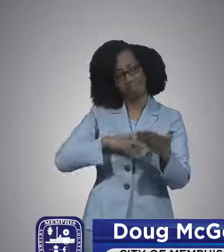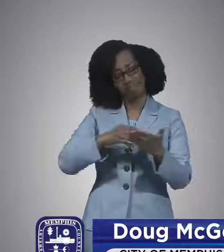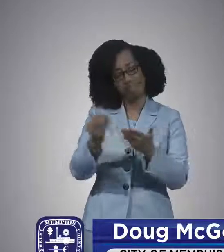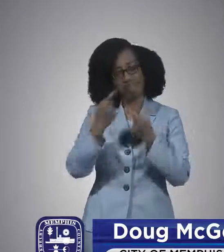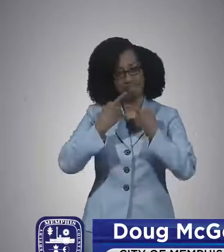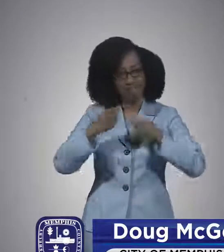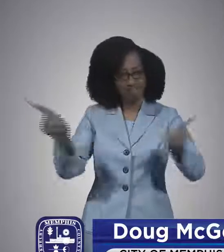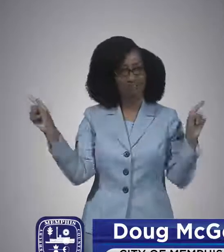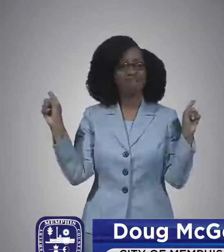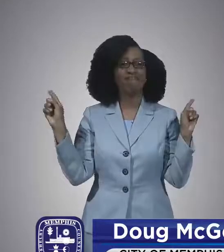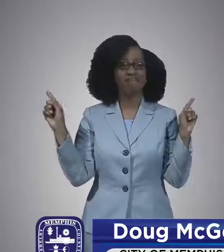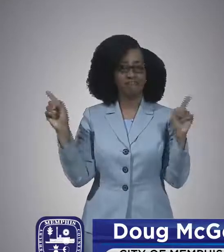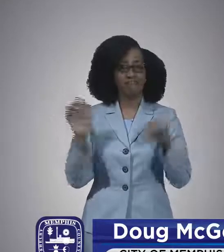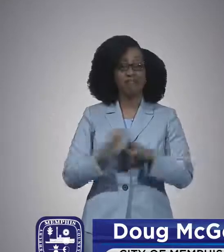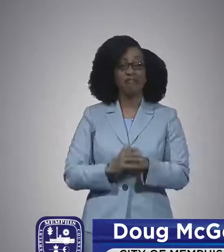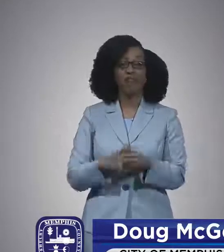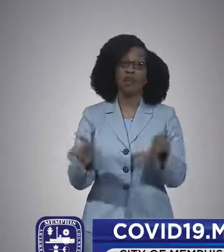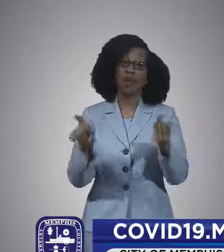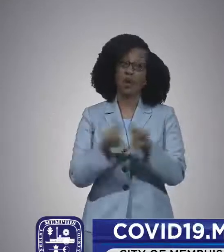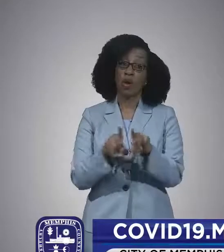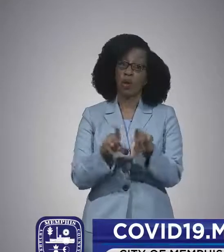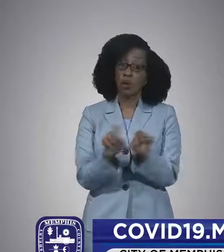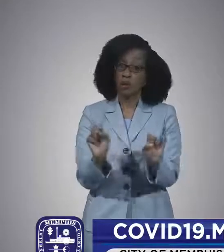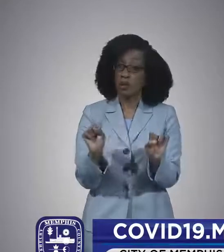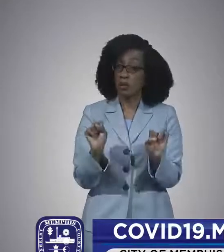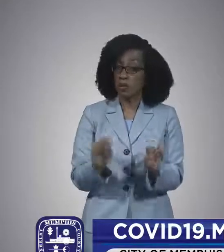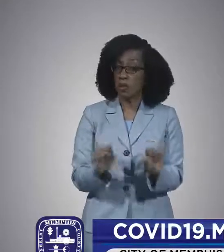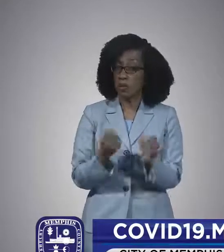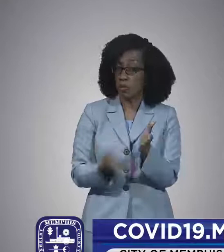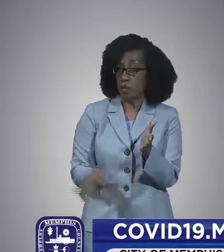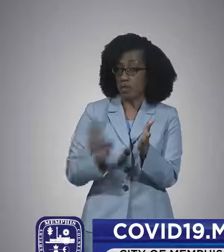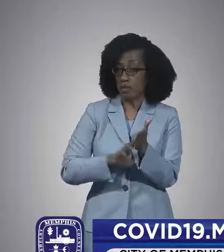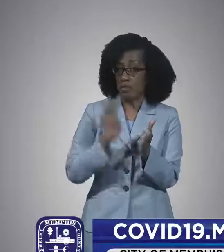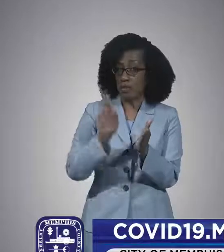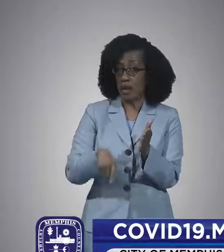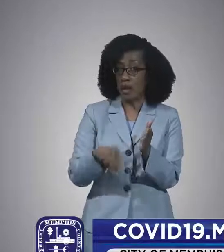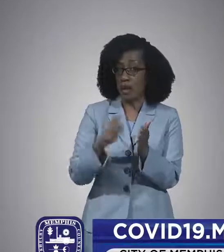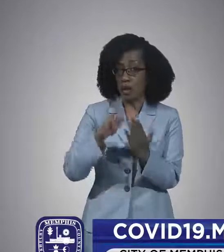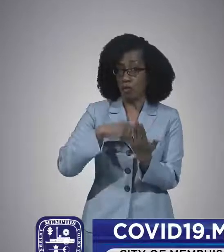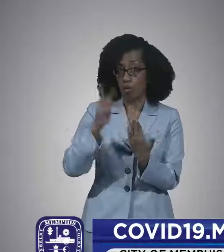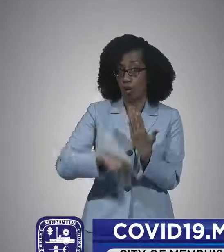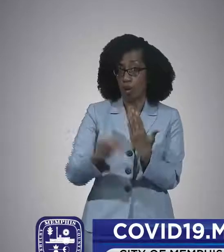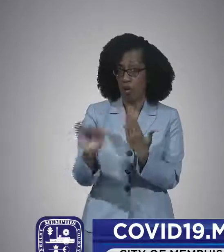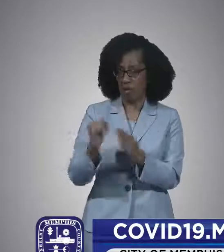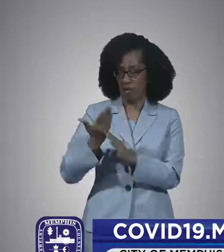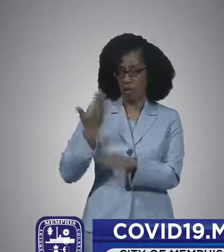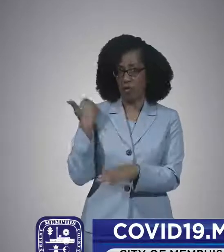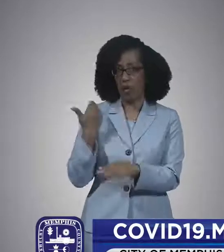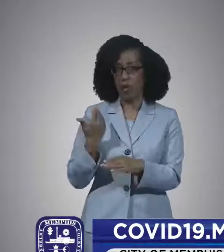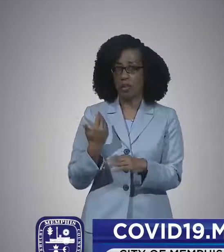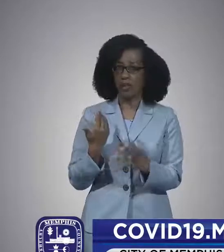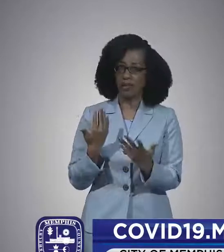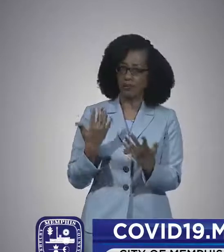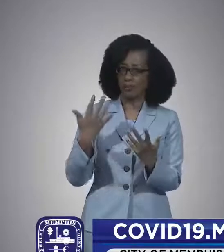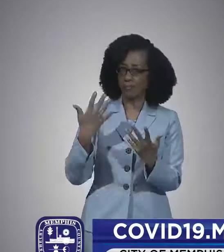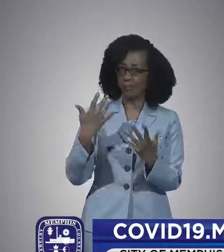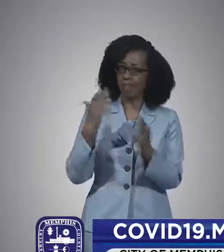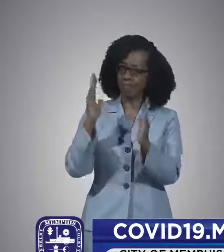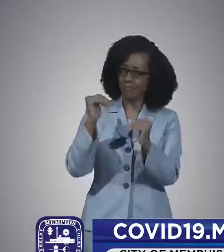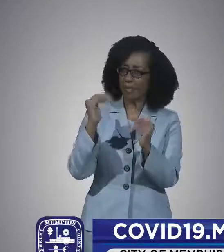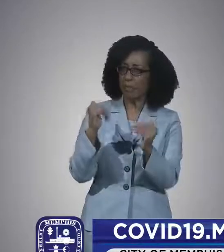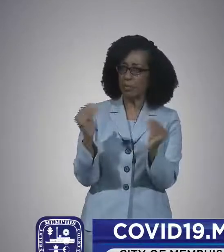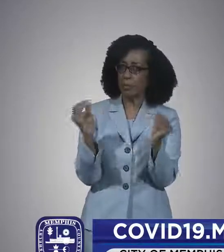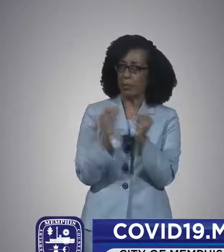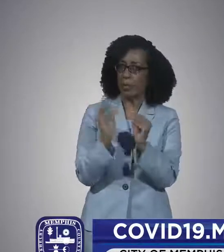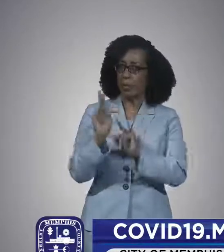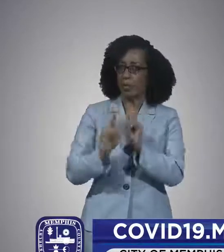days that they will operate. We'll also likely have a sign-up program like we had done before, because we anticipate there will be pretty large demand,